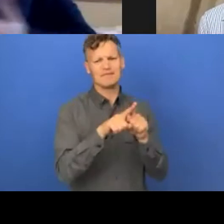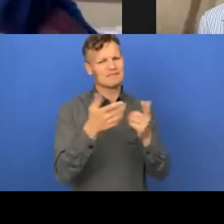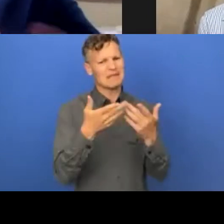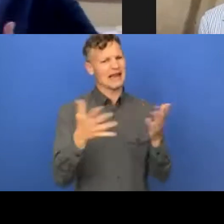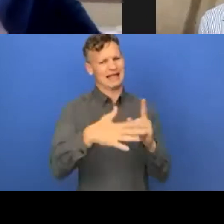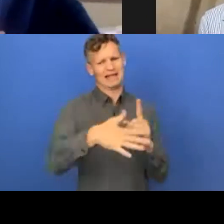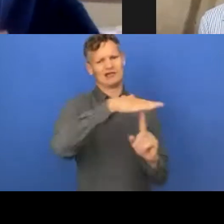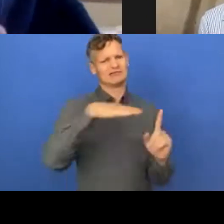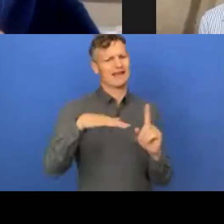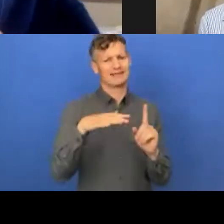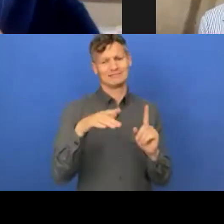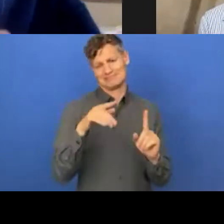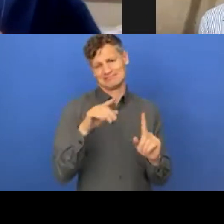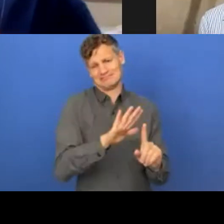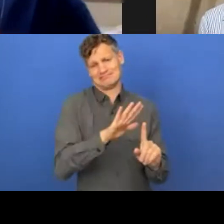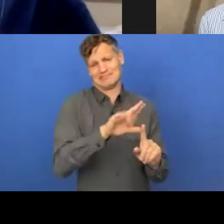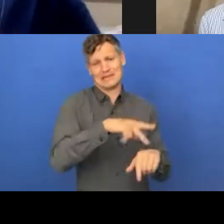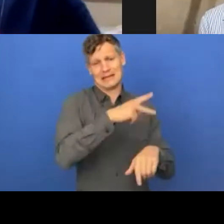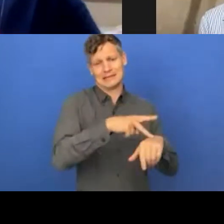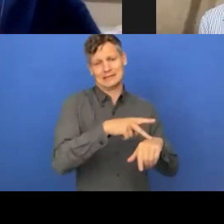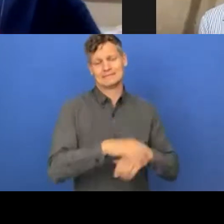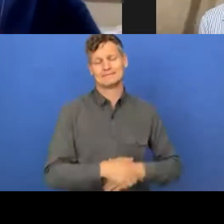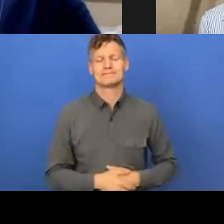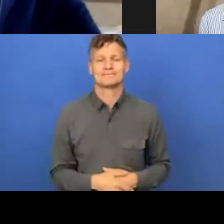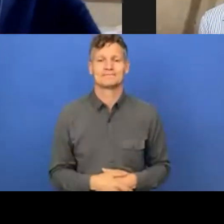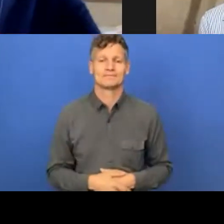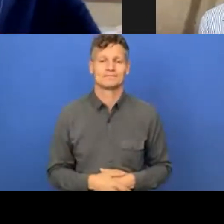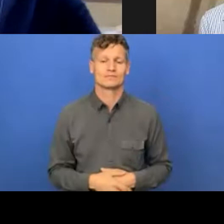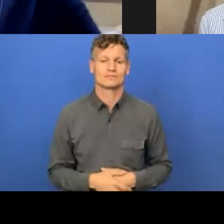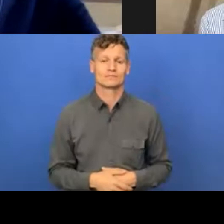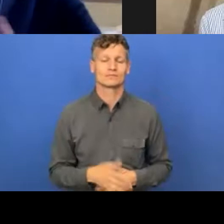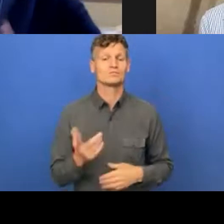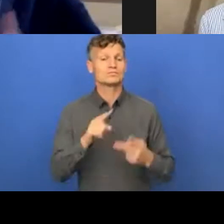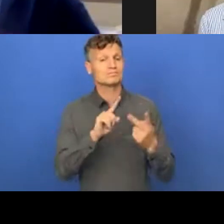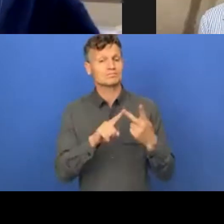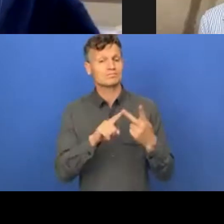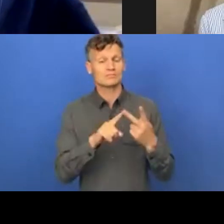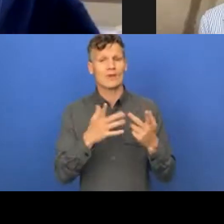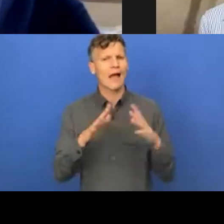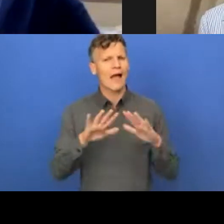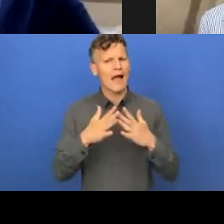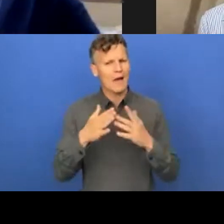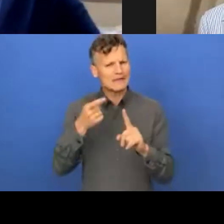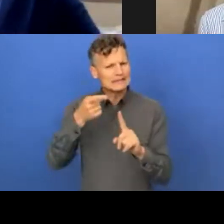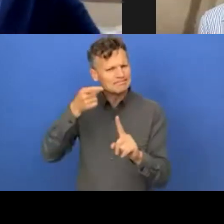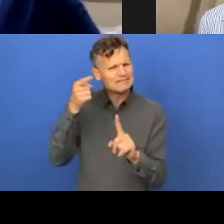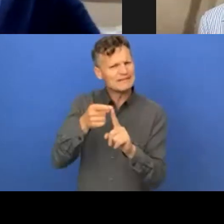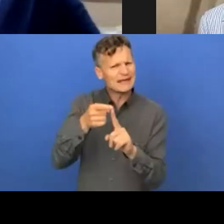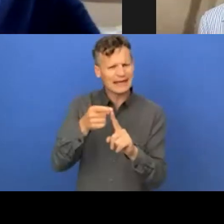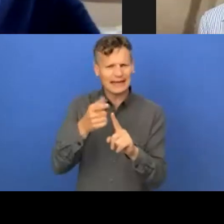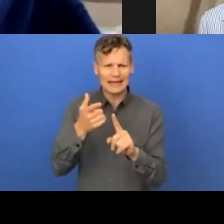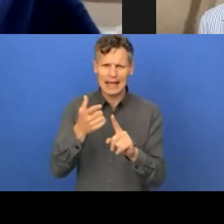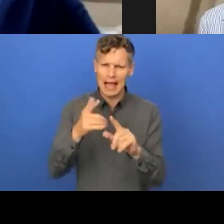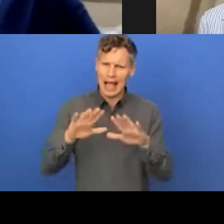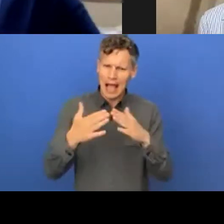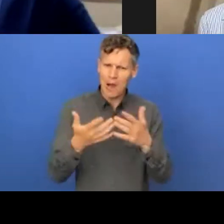In terms of what was specific and what we needed to do to make sure the disability, the research was inclusive of young people with